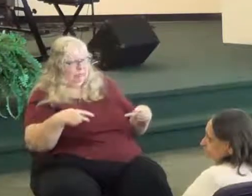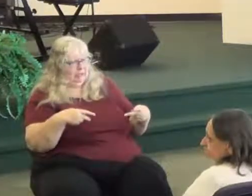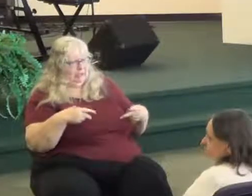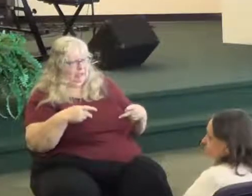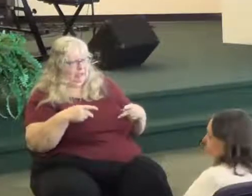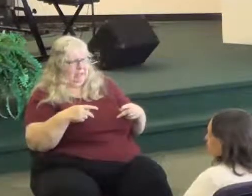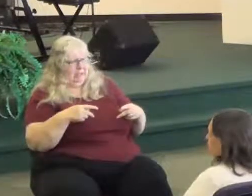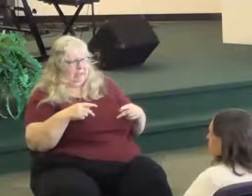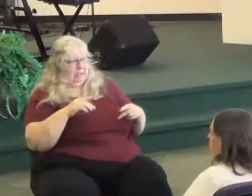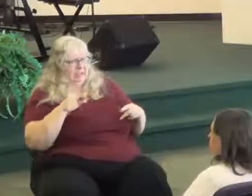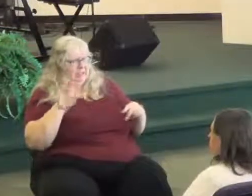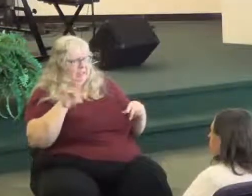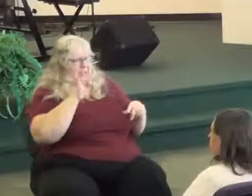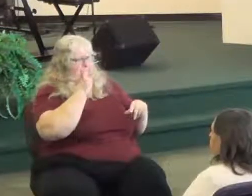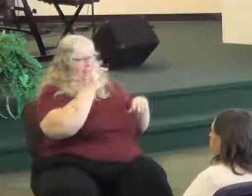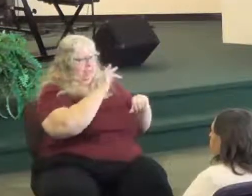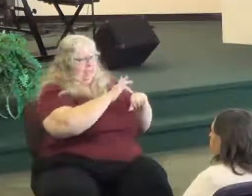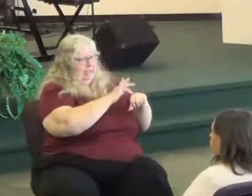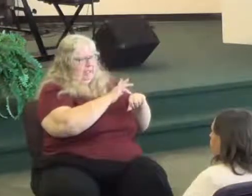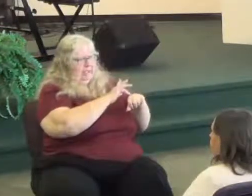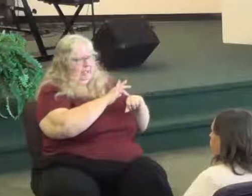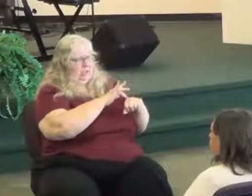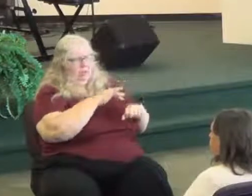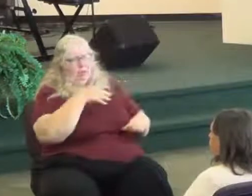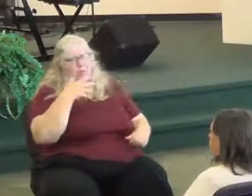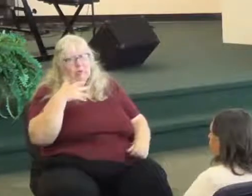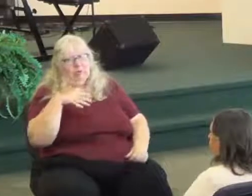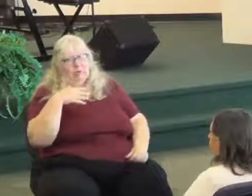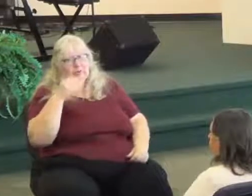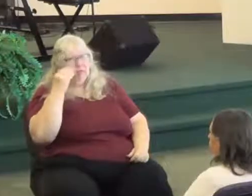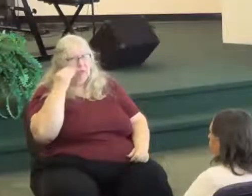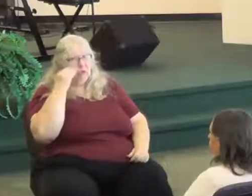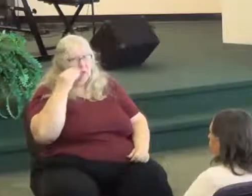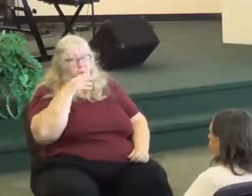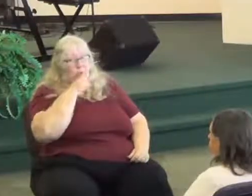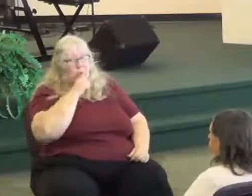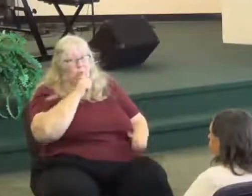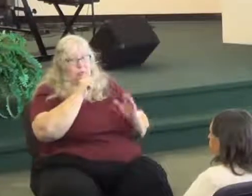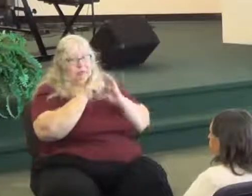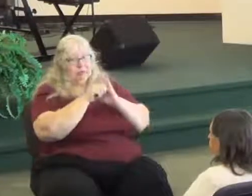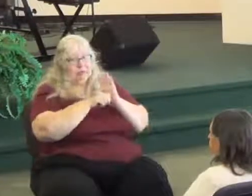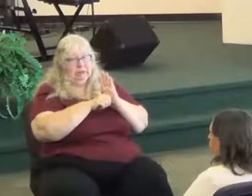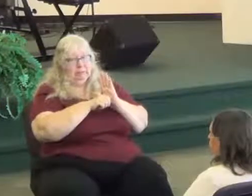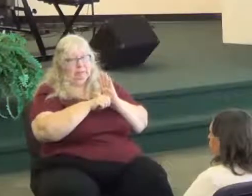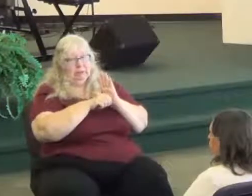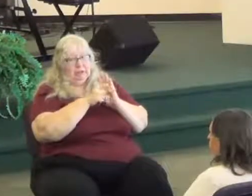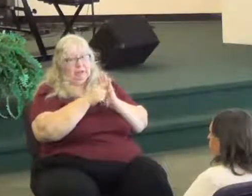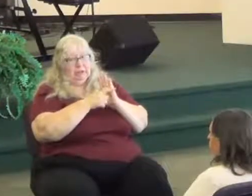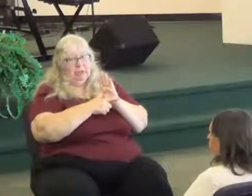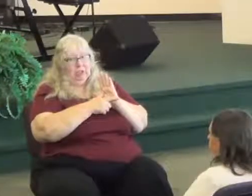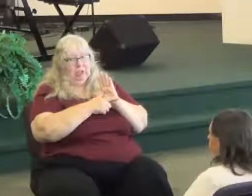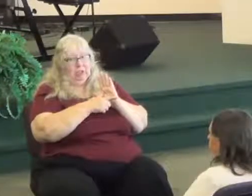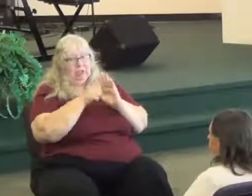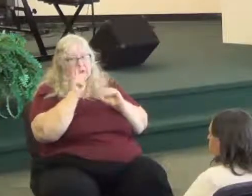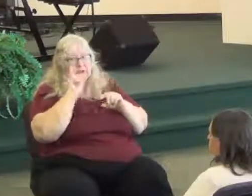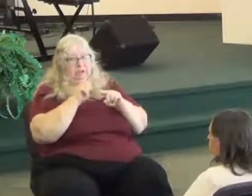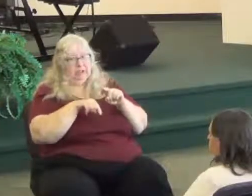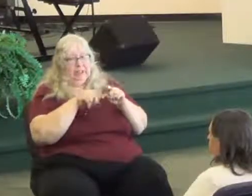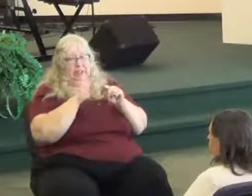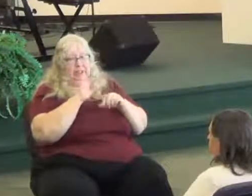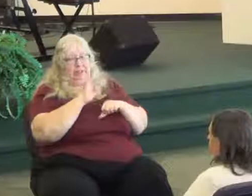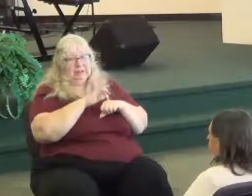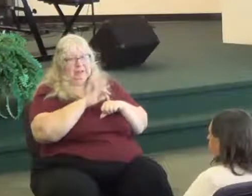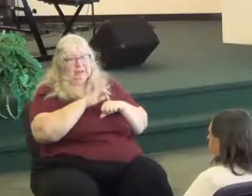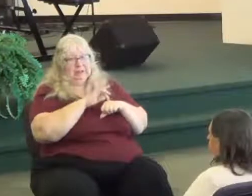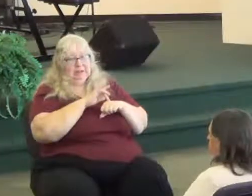He touches him. Whoa. If you know Old Testament law, you can't touch somebody that's unclean. Because you touch somebody that's